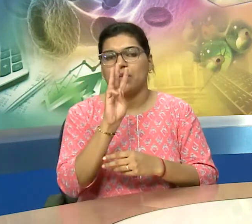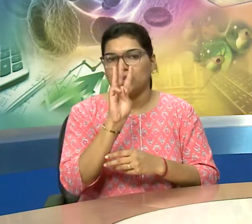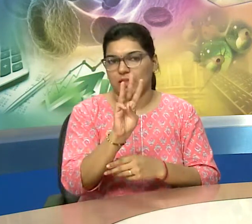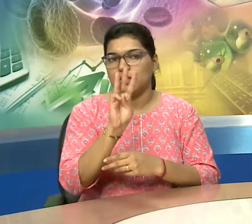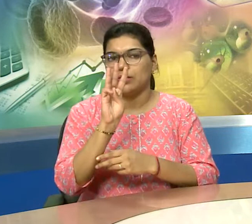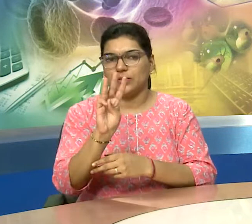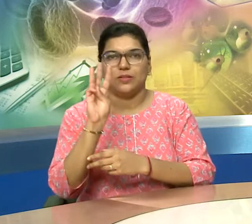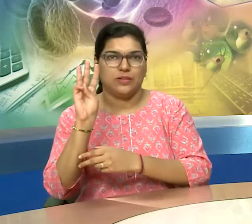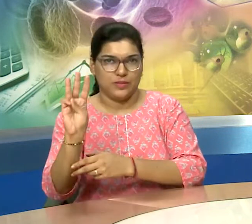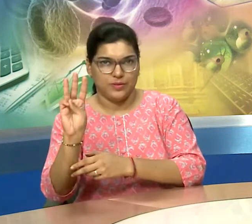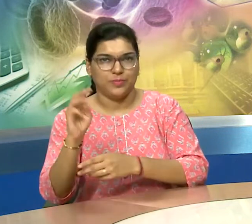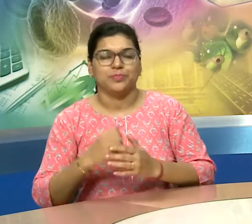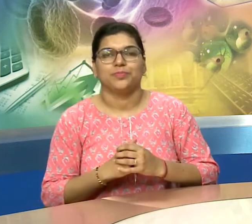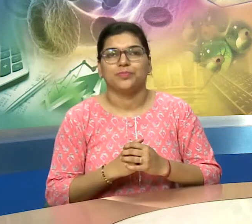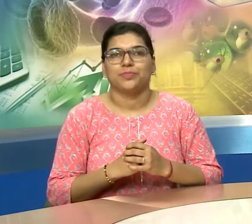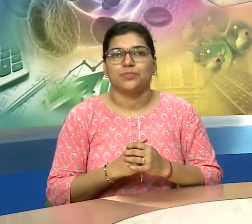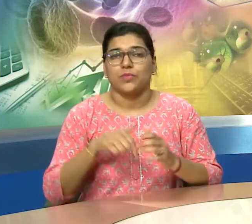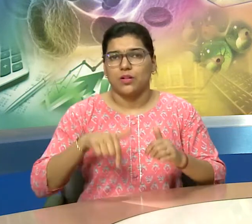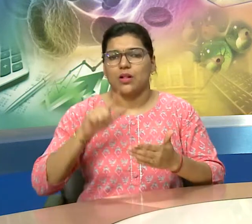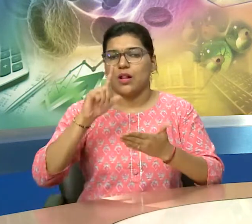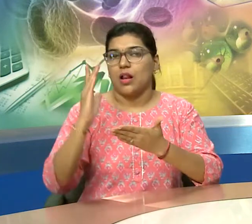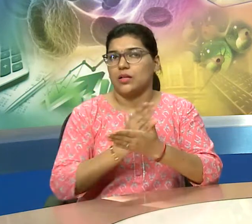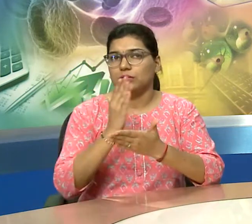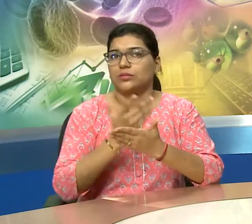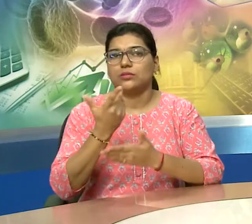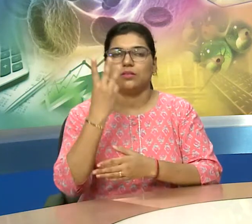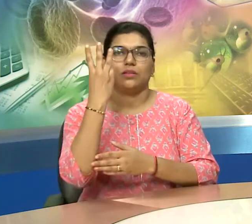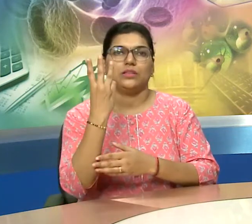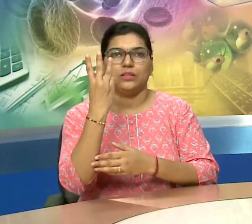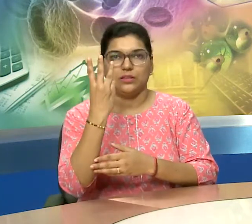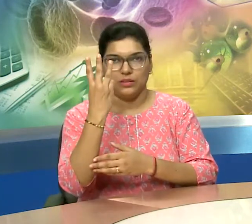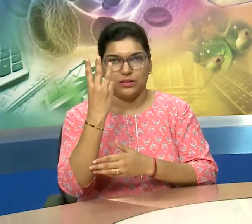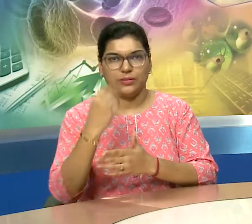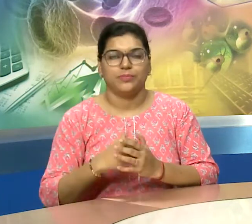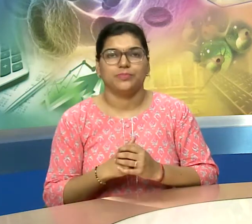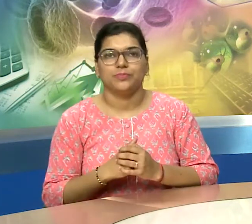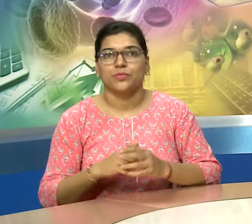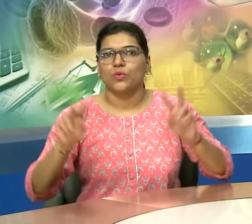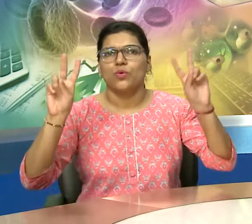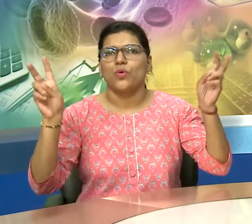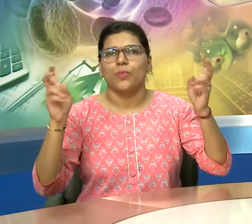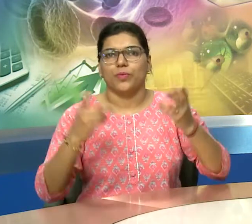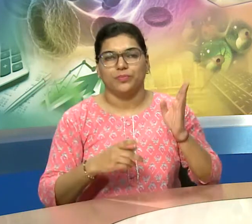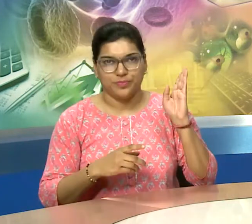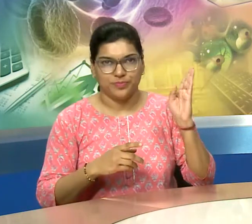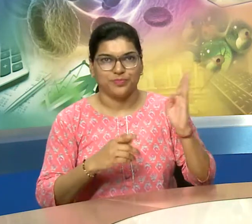level. The code number for this subject is 333, and now we are going to do lesson number